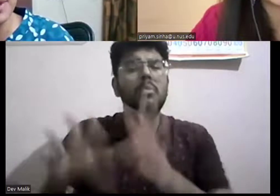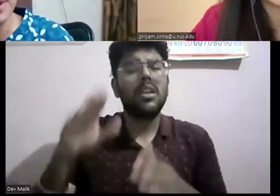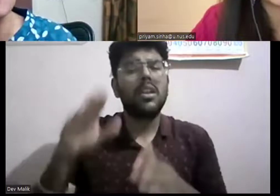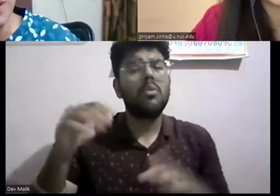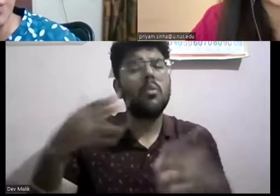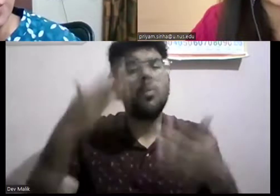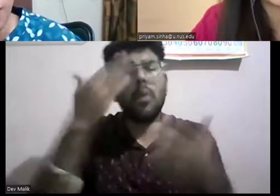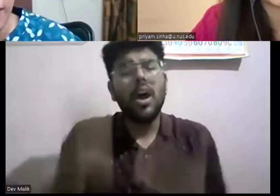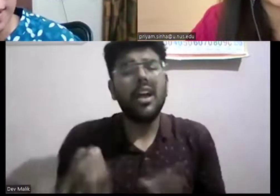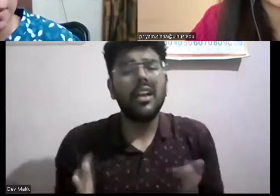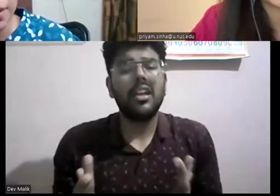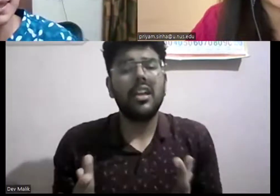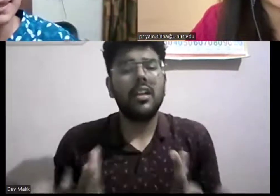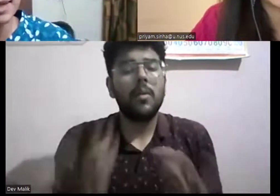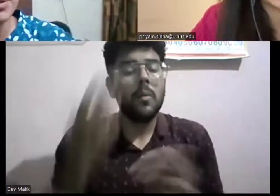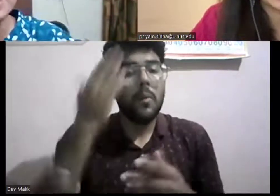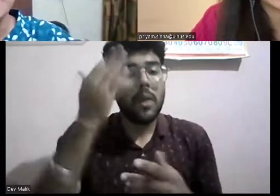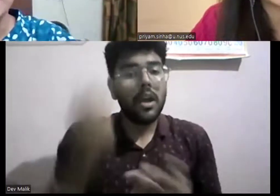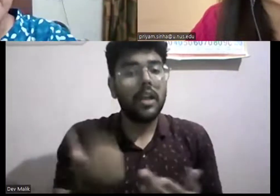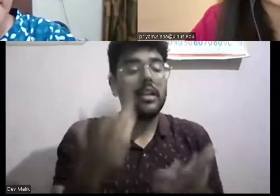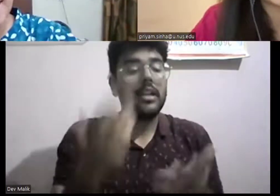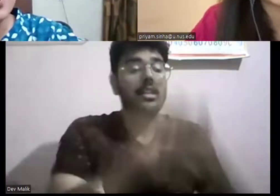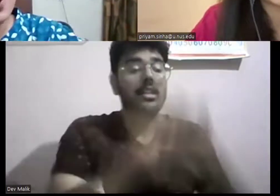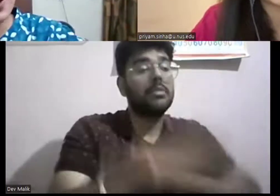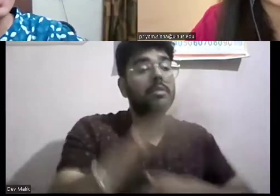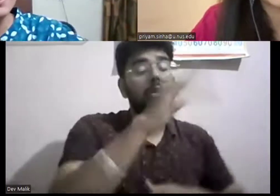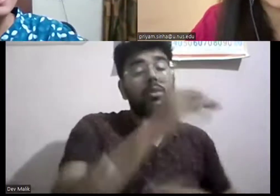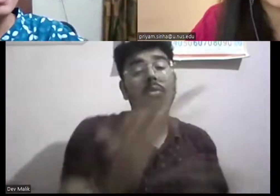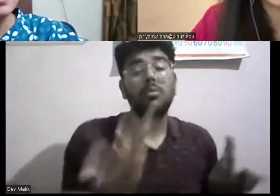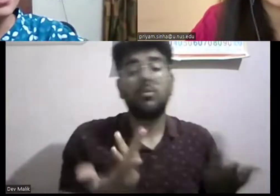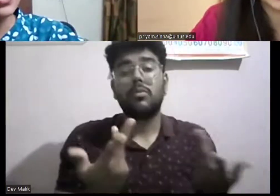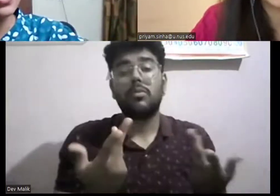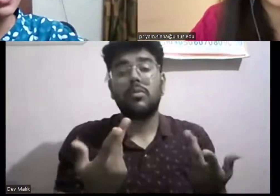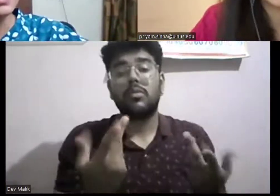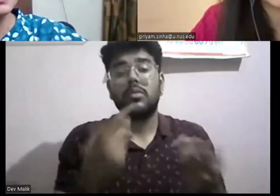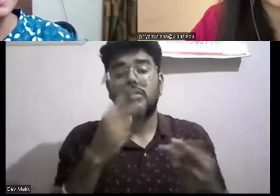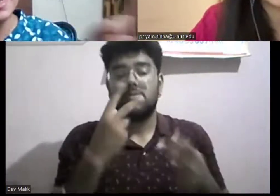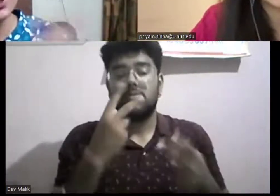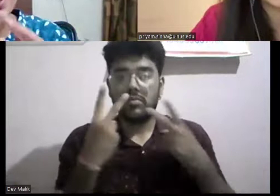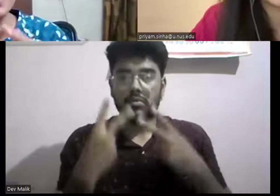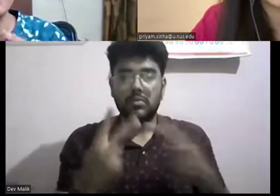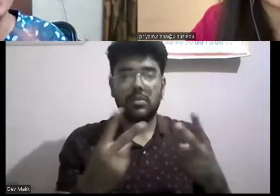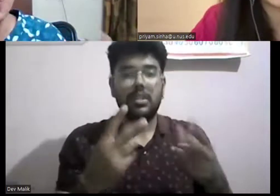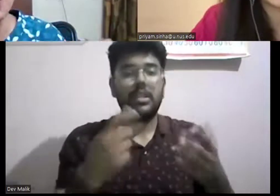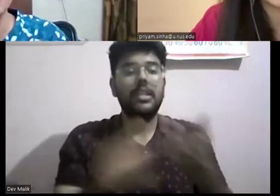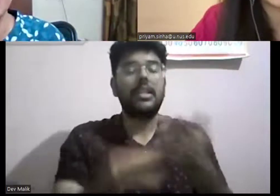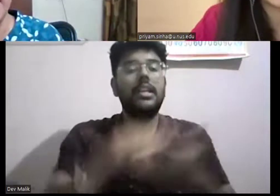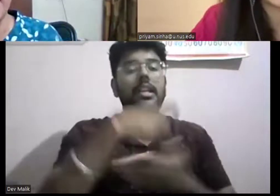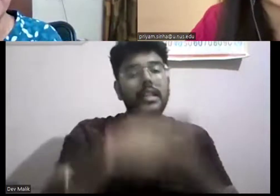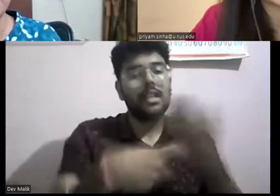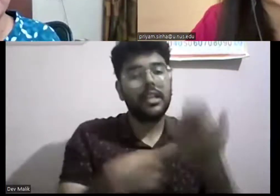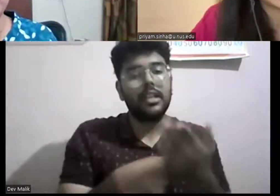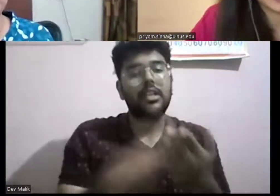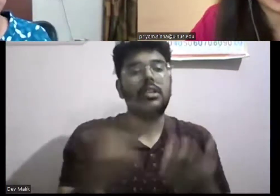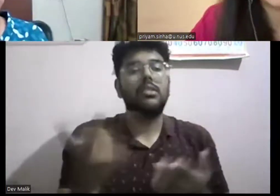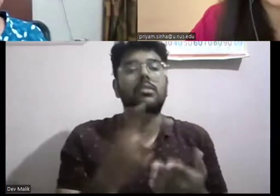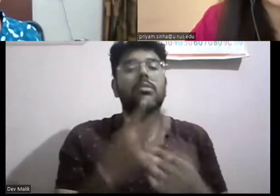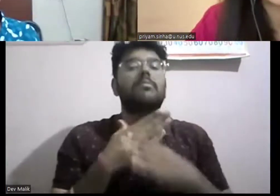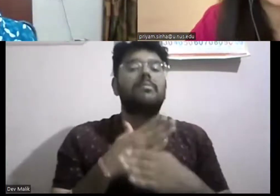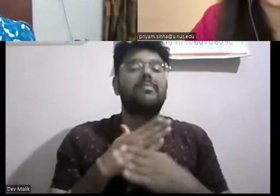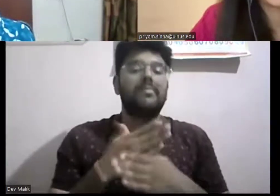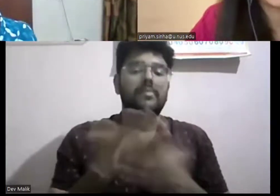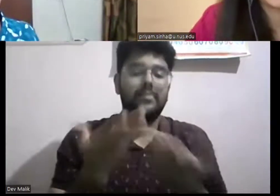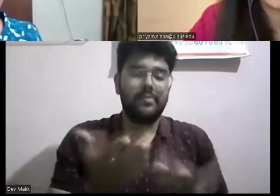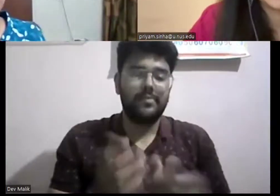somebody abled, and why would you call somebody disabled, based on the relation the two would share?